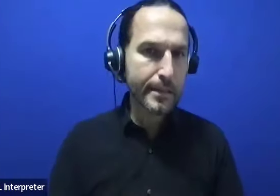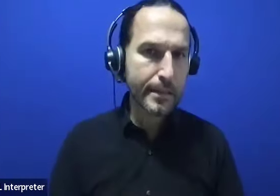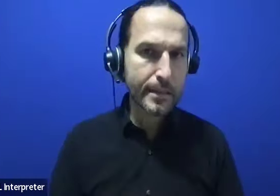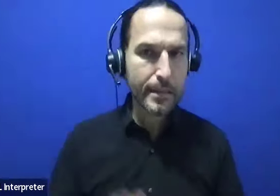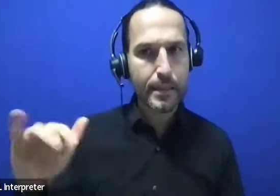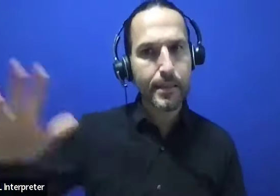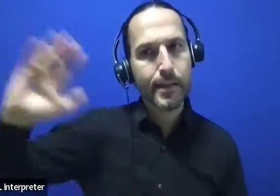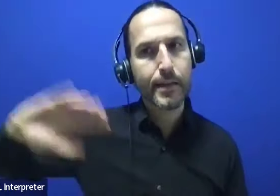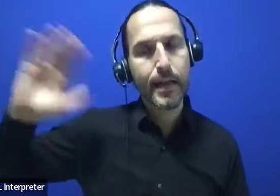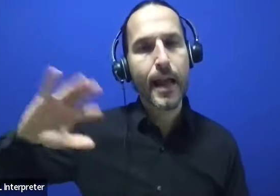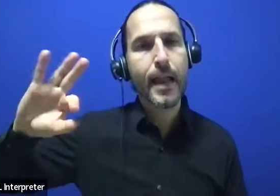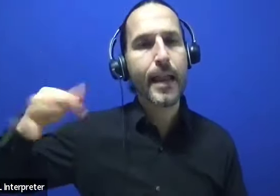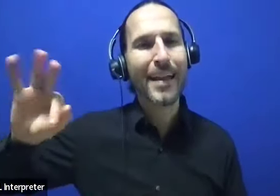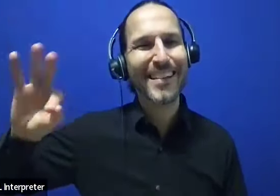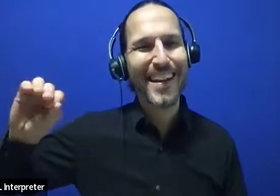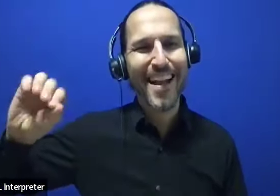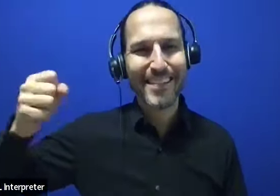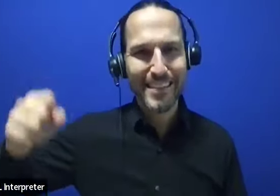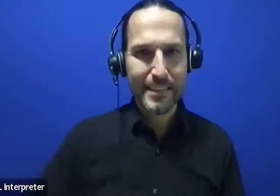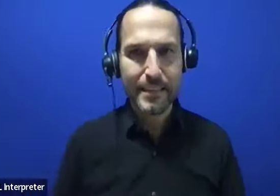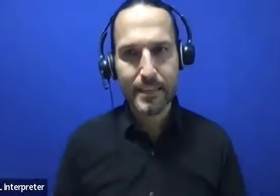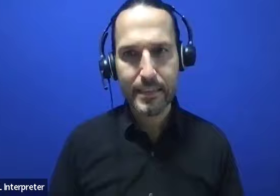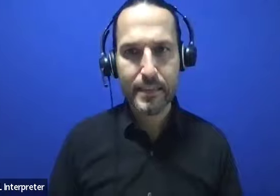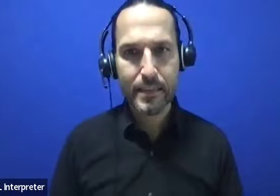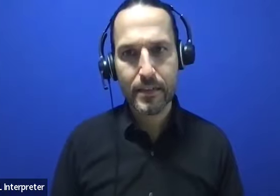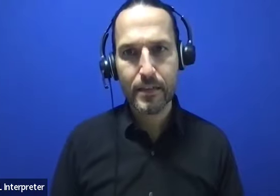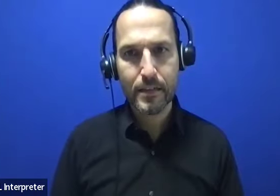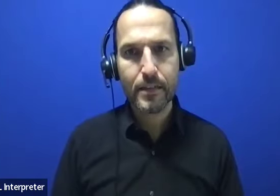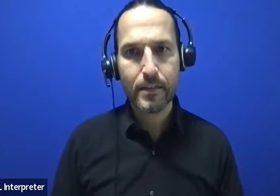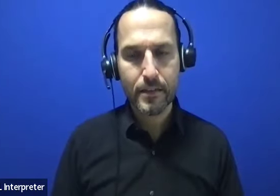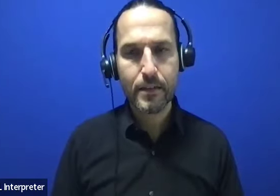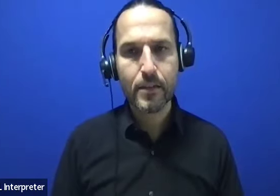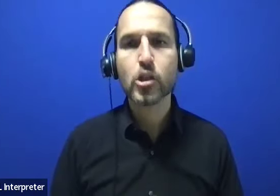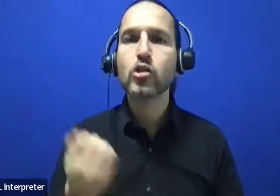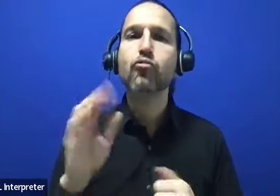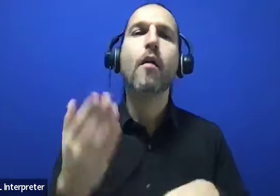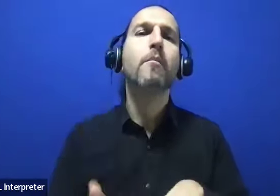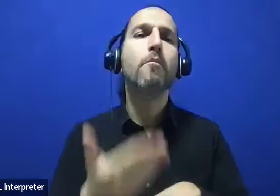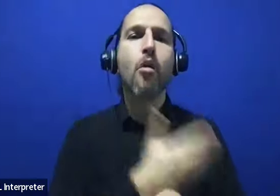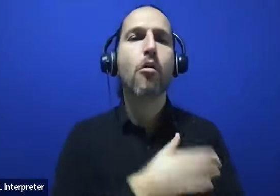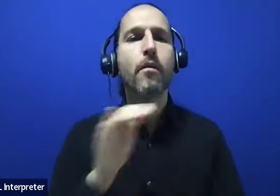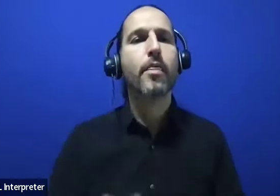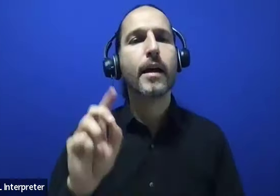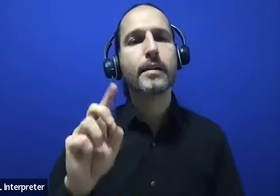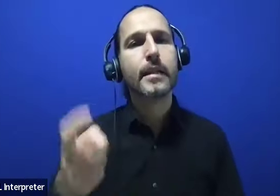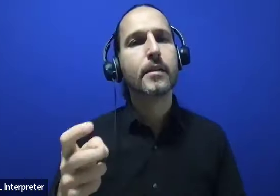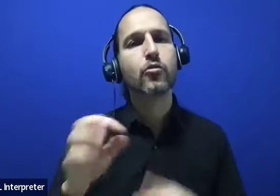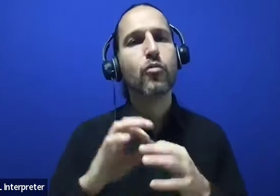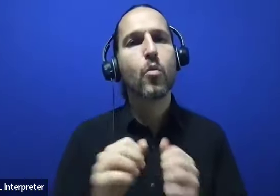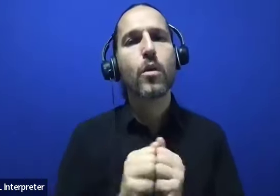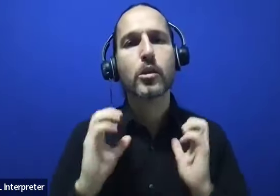back in the late 1990s that tried to improve the diagnostic process of